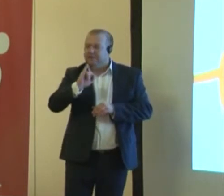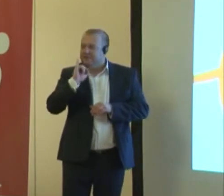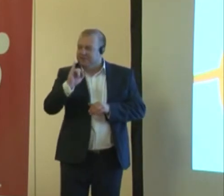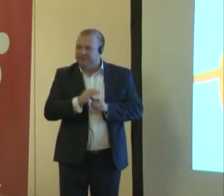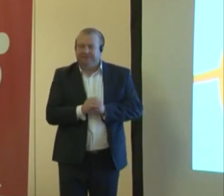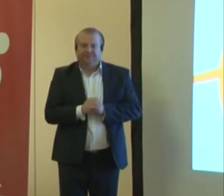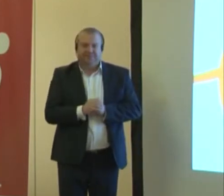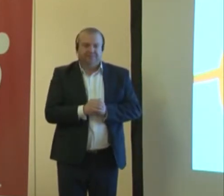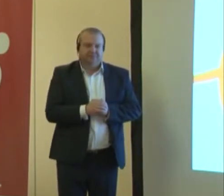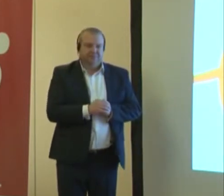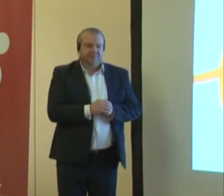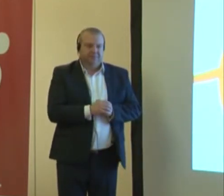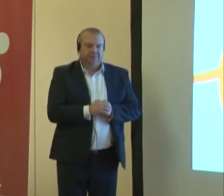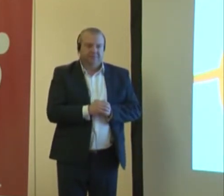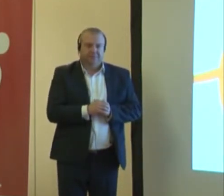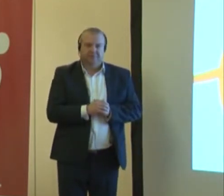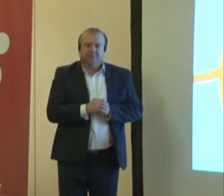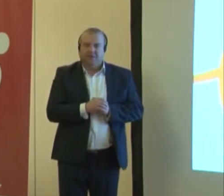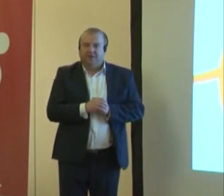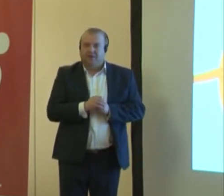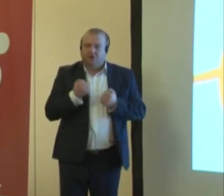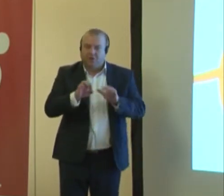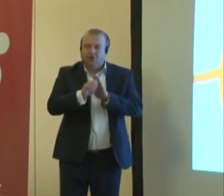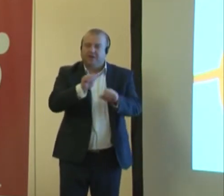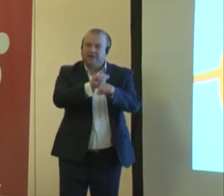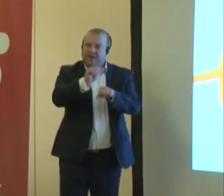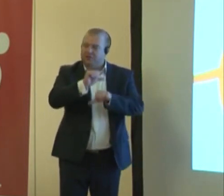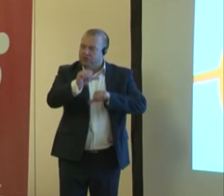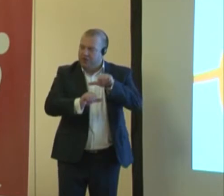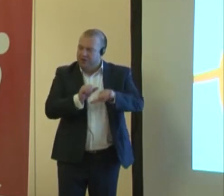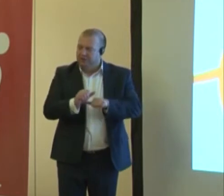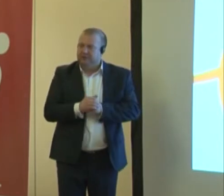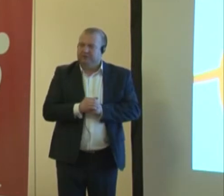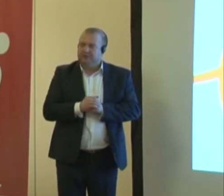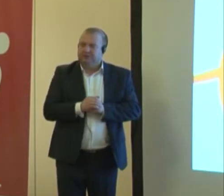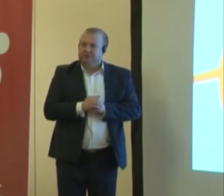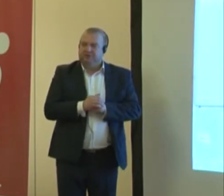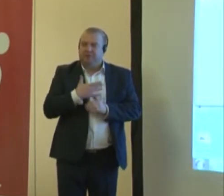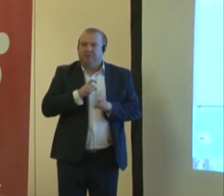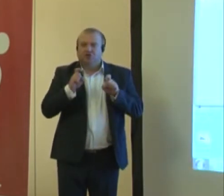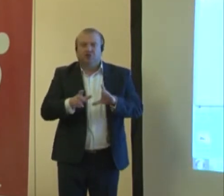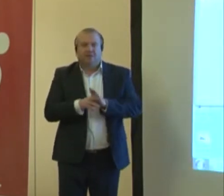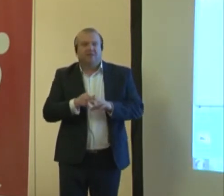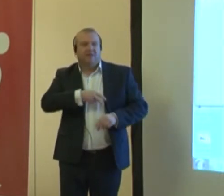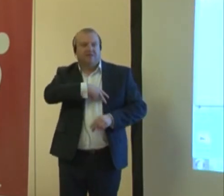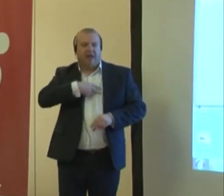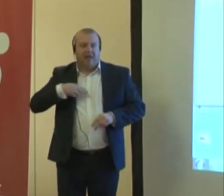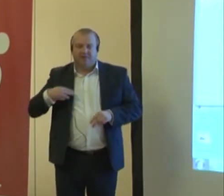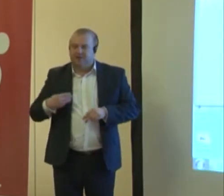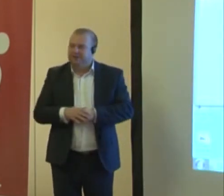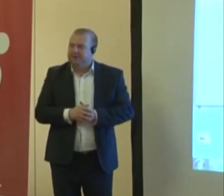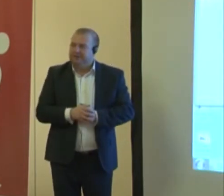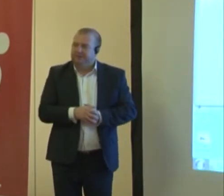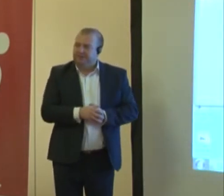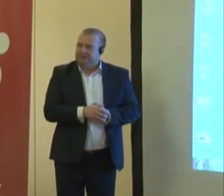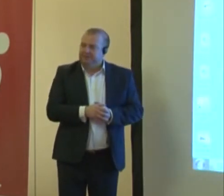quite young organization, and we have our main office in Denmark, in Odense, and